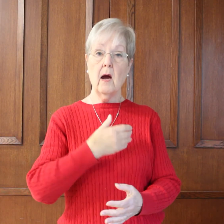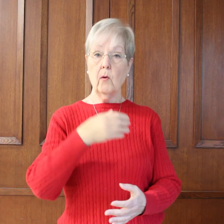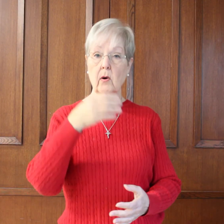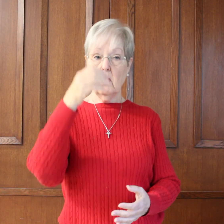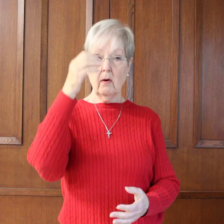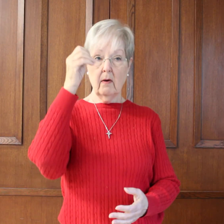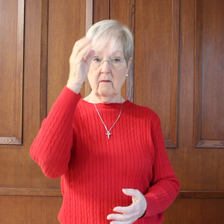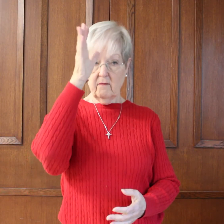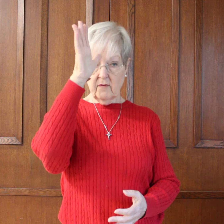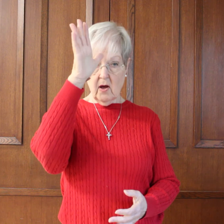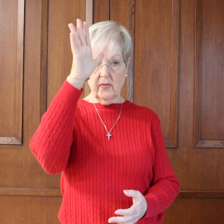Our father.